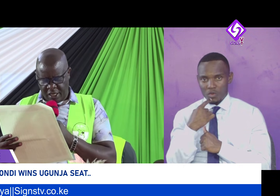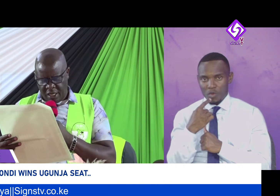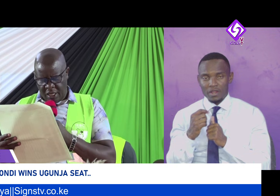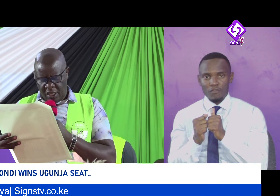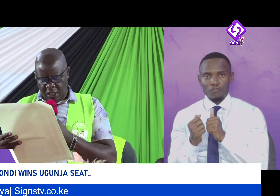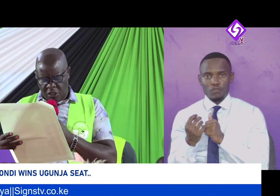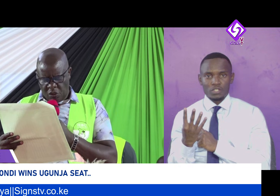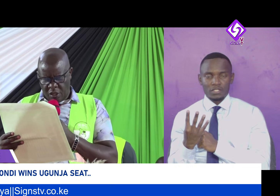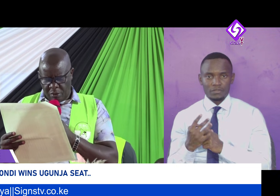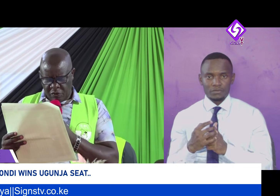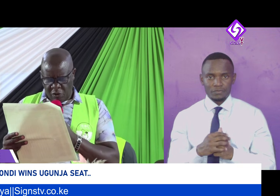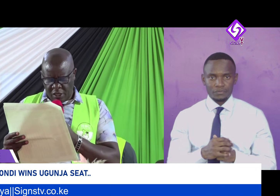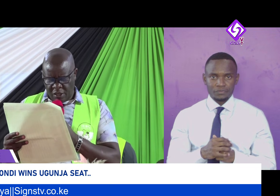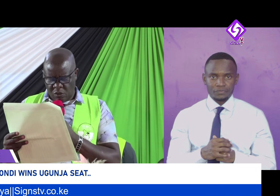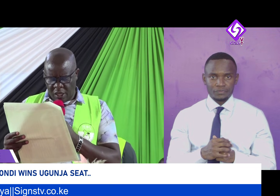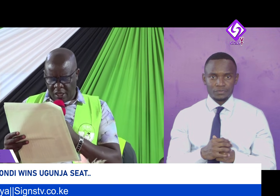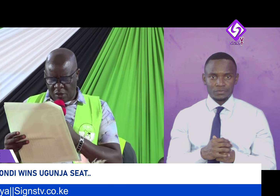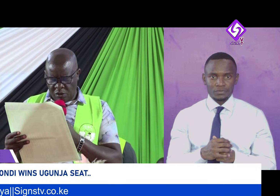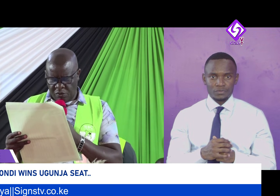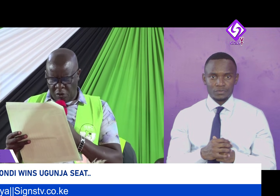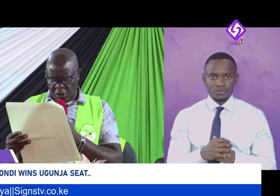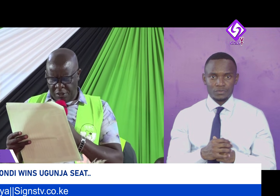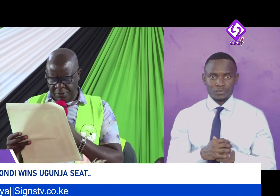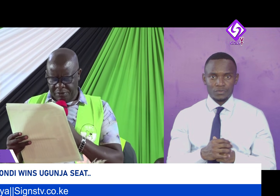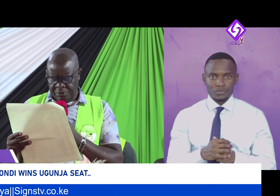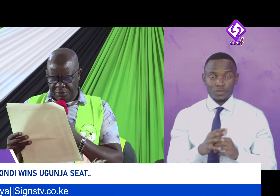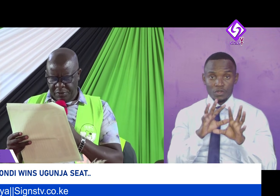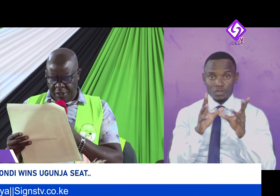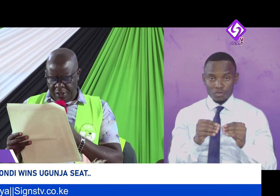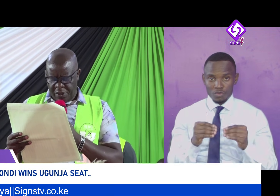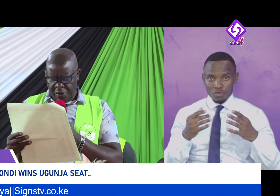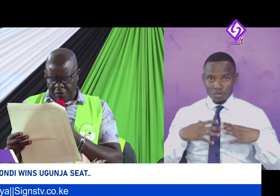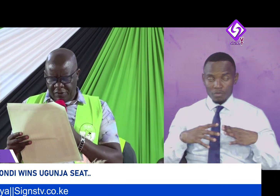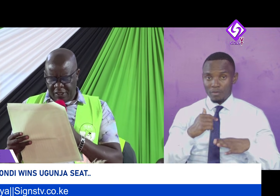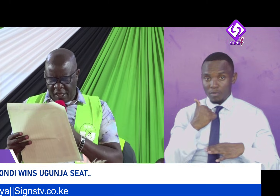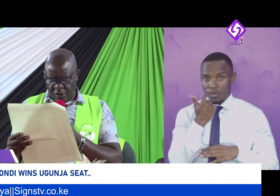60,114. Total number of voters who turned out to vote,